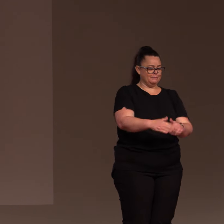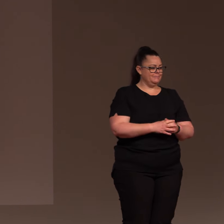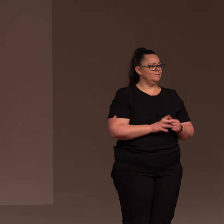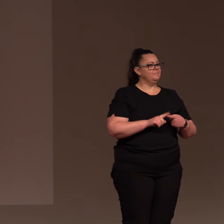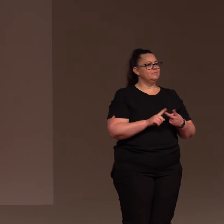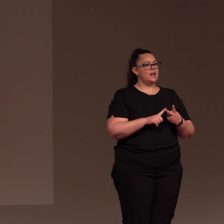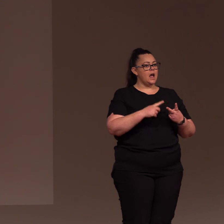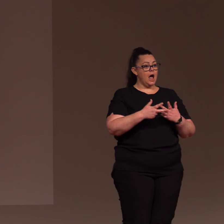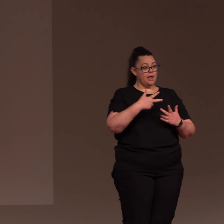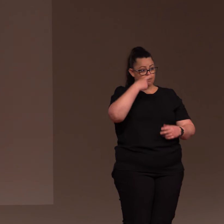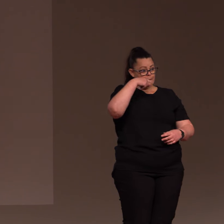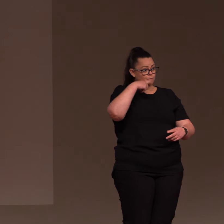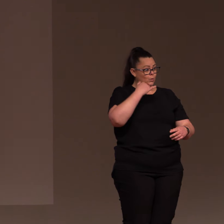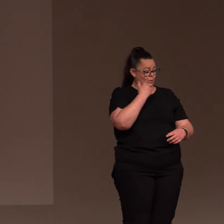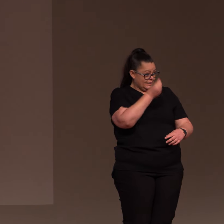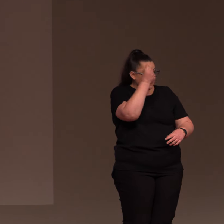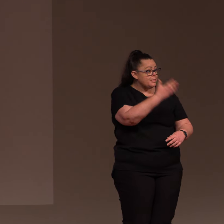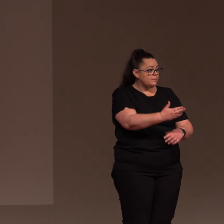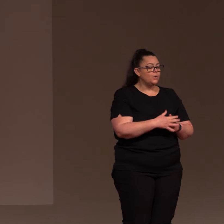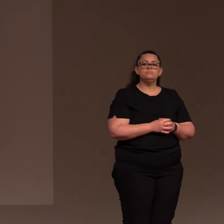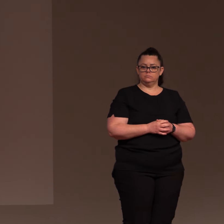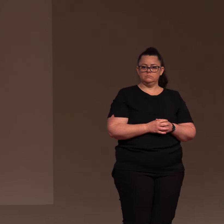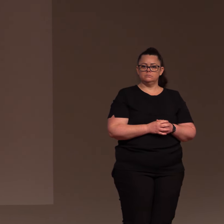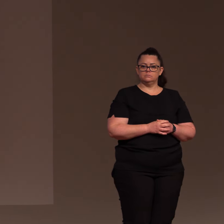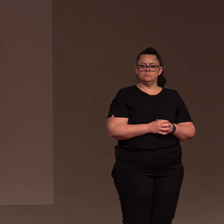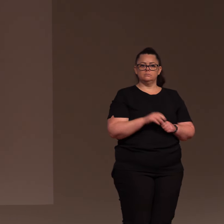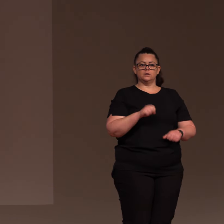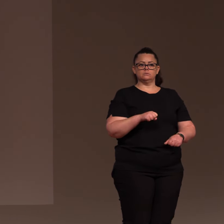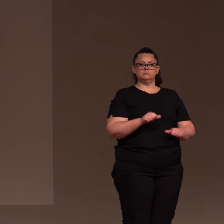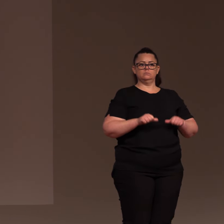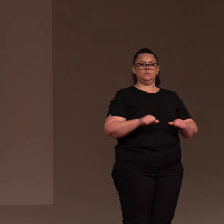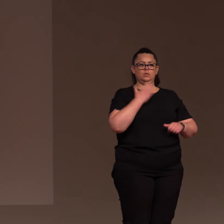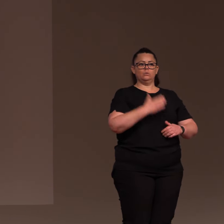it's almost as if they're deadpan and they say, yes, okay, thank you very much, goodbye.